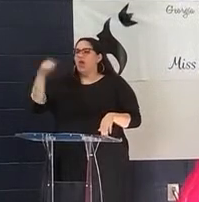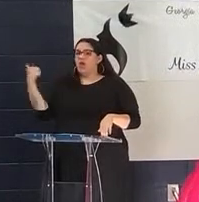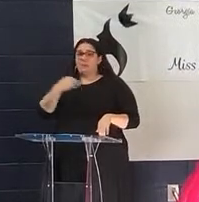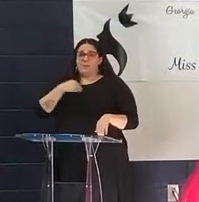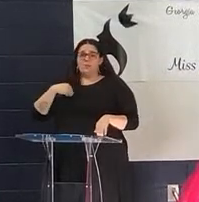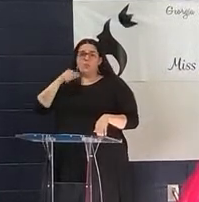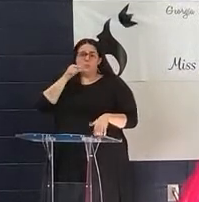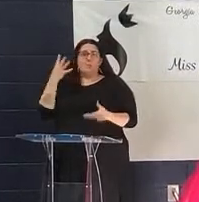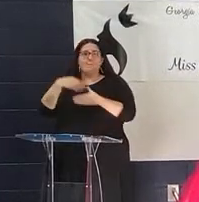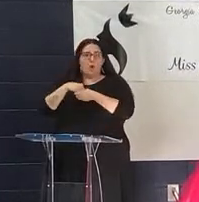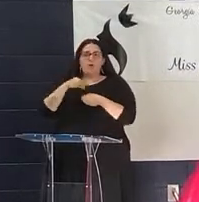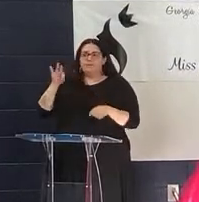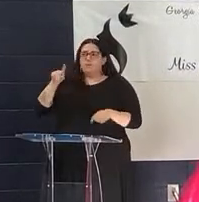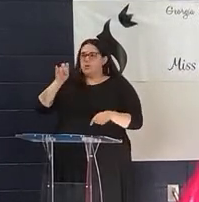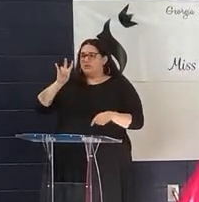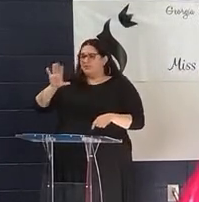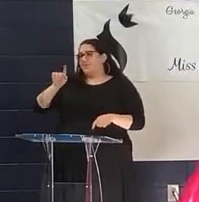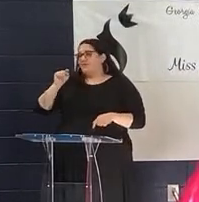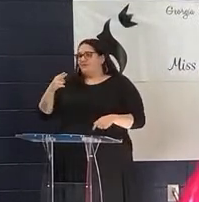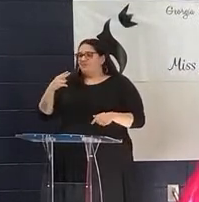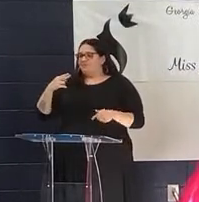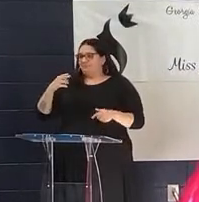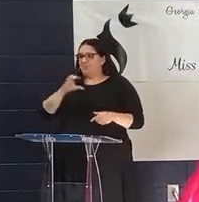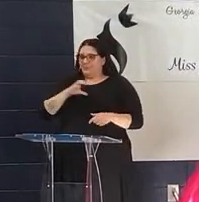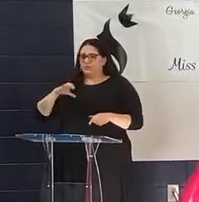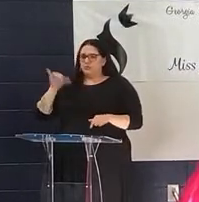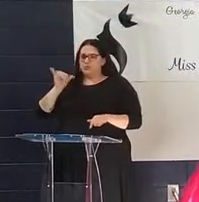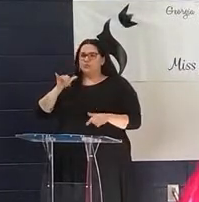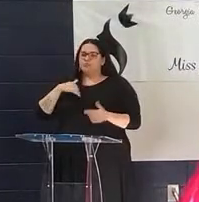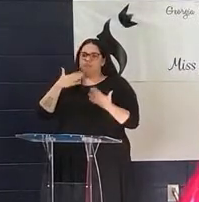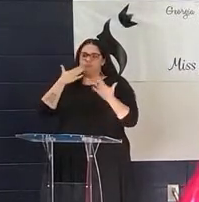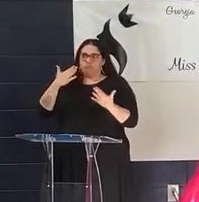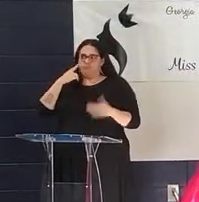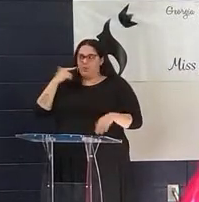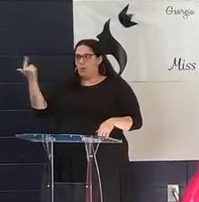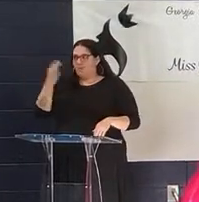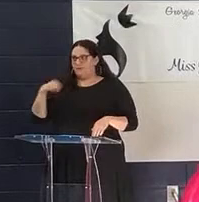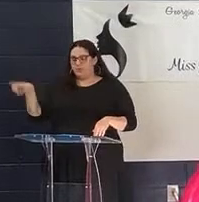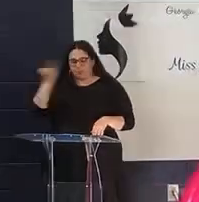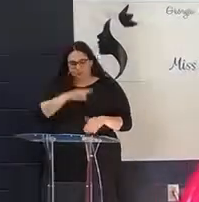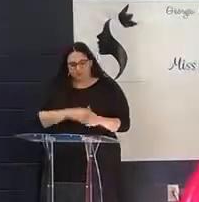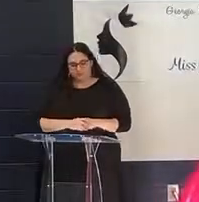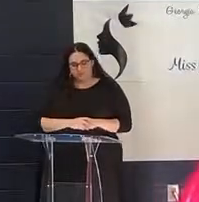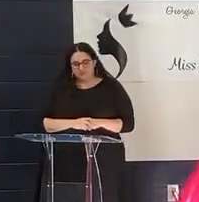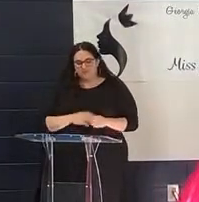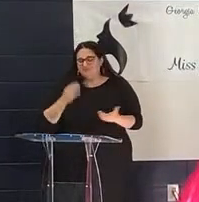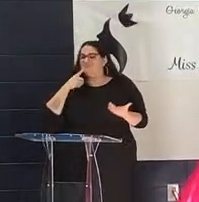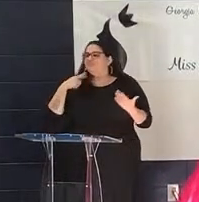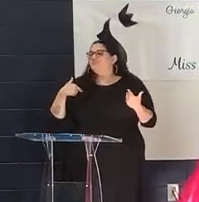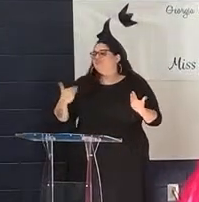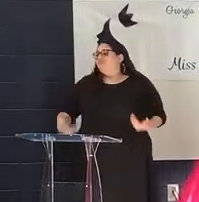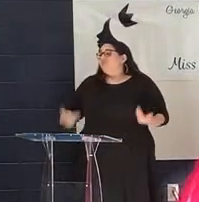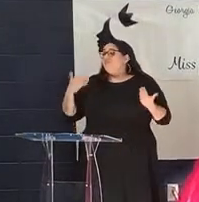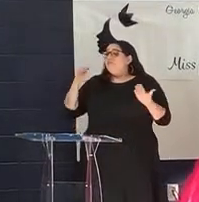Hello! Not only that, we do have some other members who have been involved with the 175th anniversary committee, so we thank them as